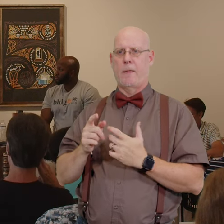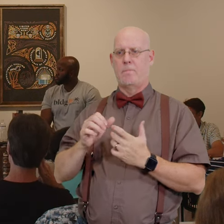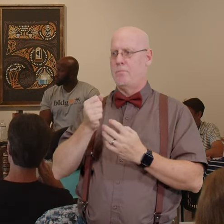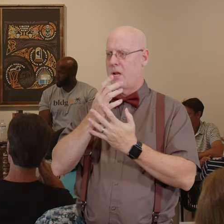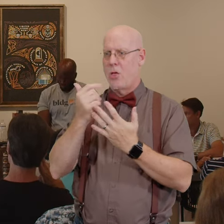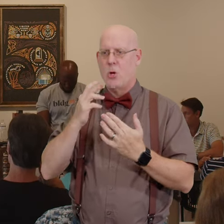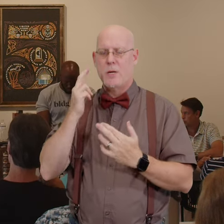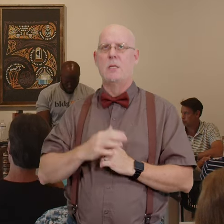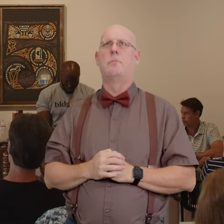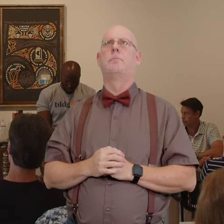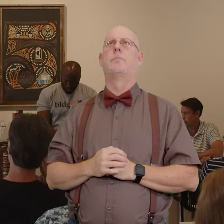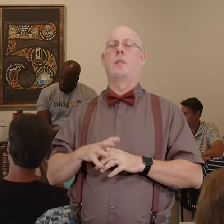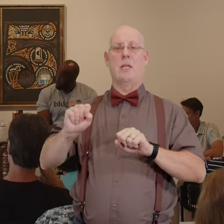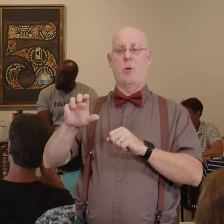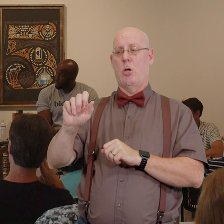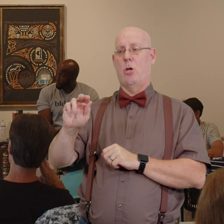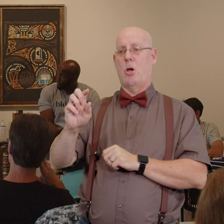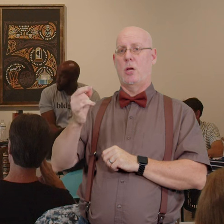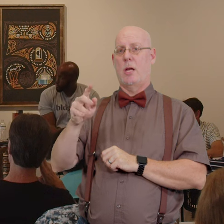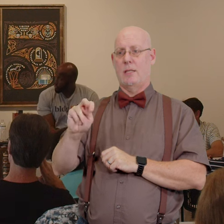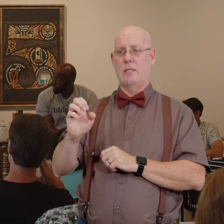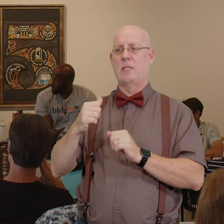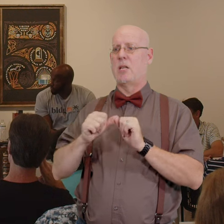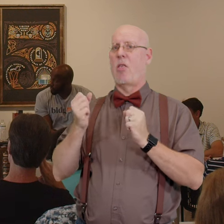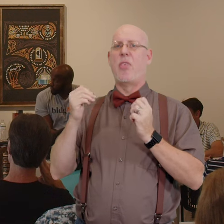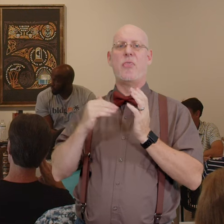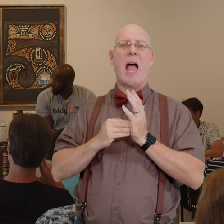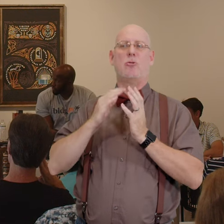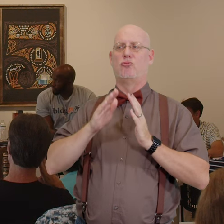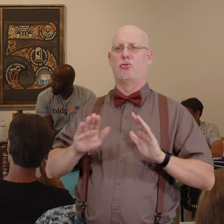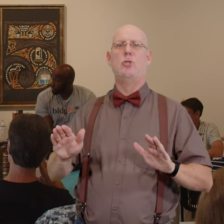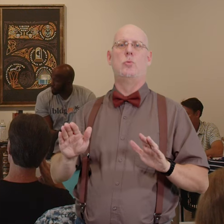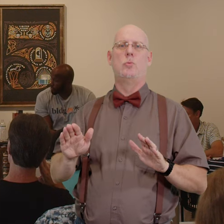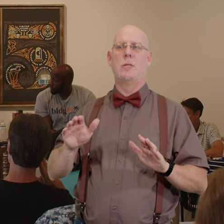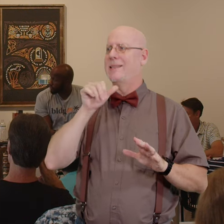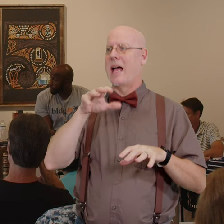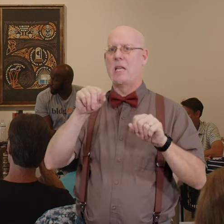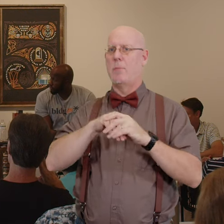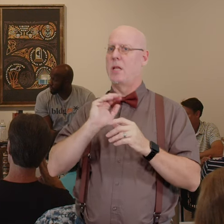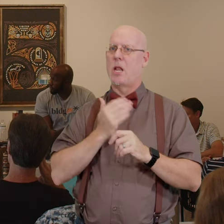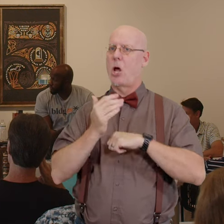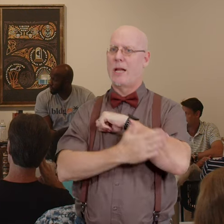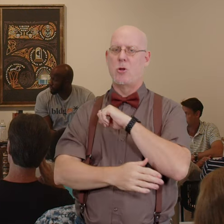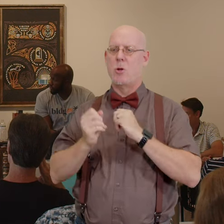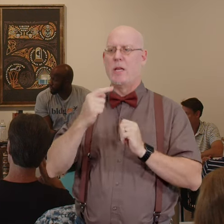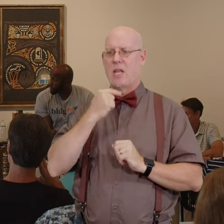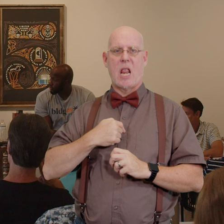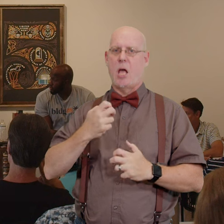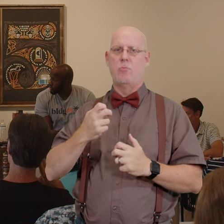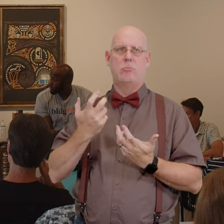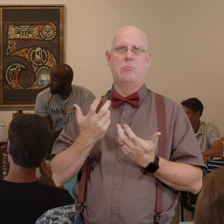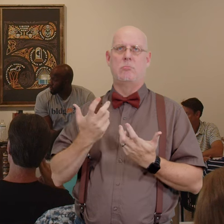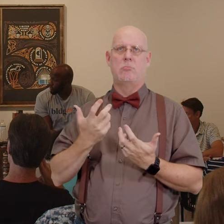add any other reasons that you want. Adopted Augustine. There are still thousands of children not adopted in Pinellas, and no one would